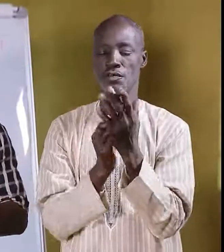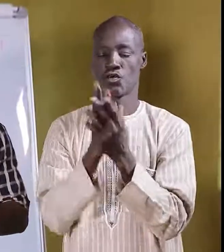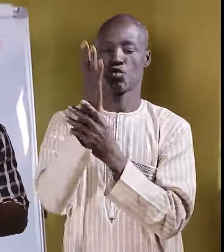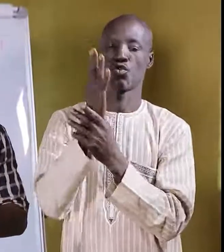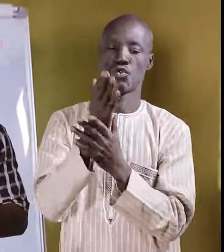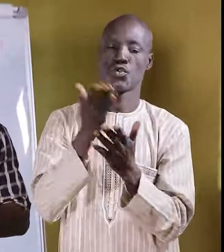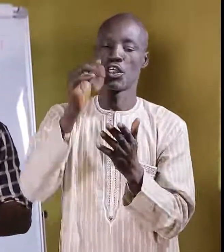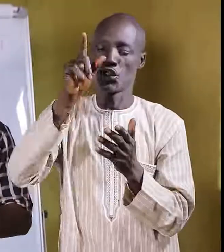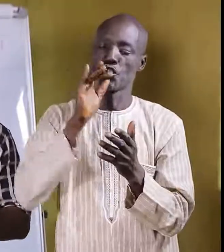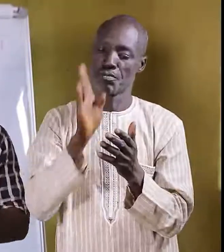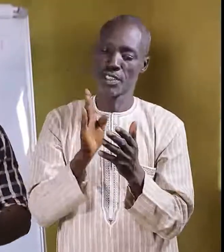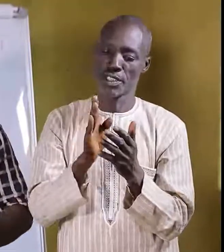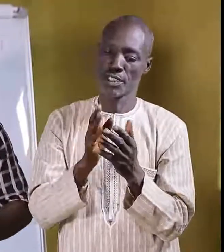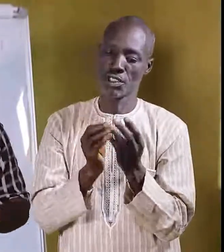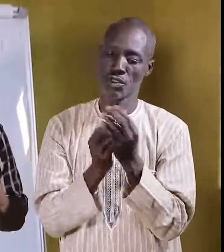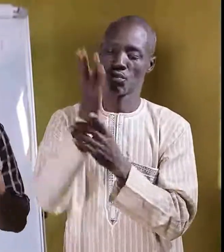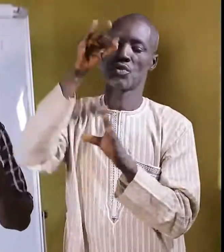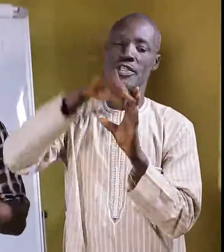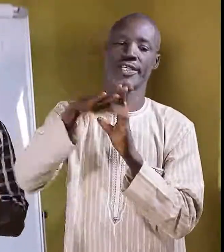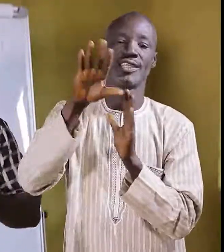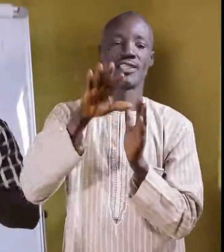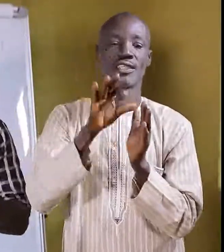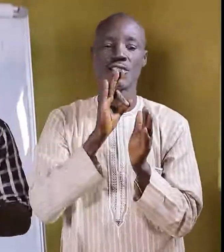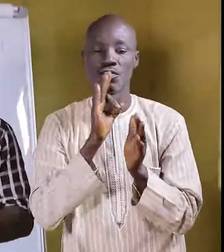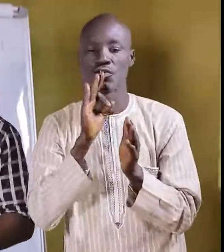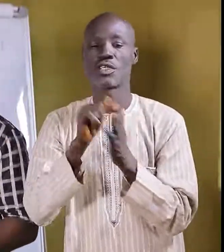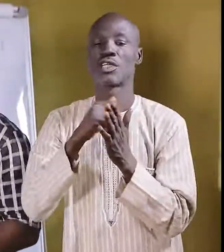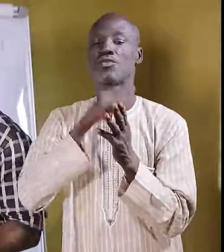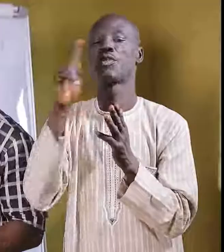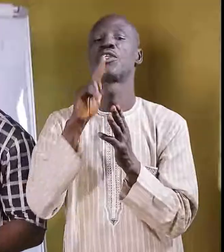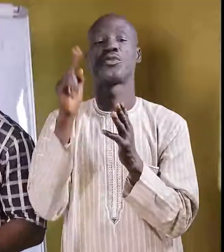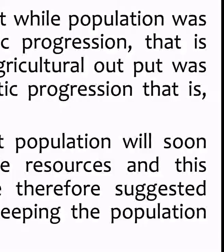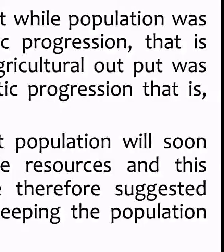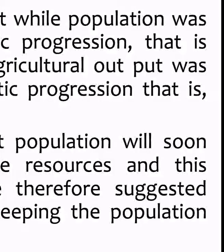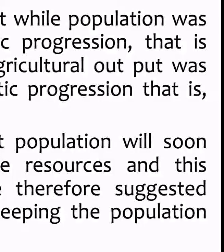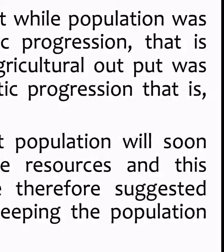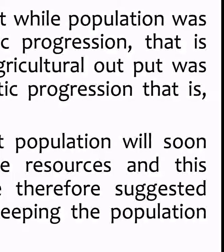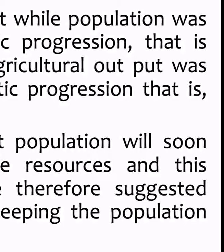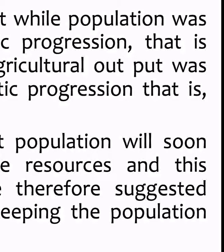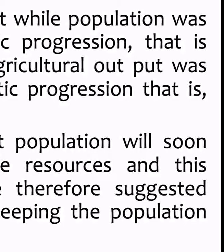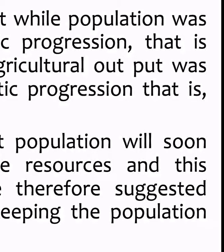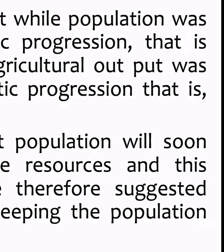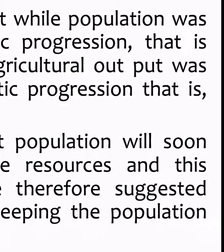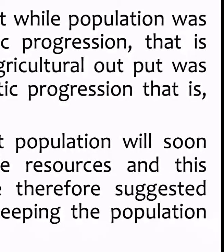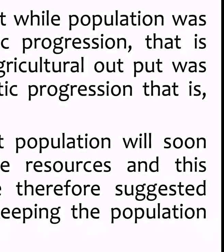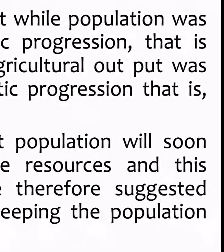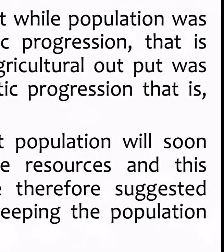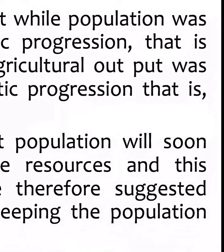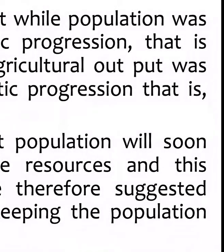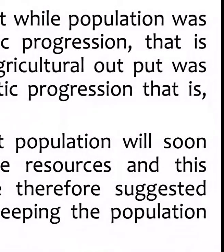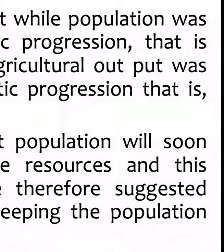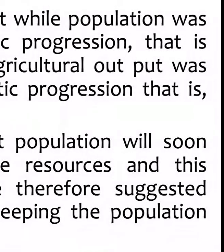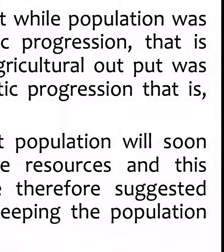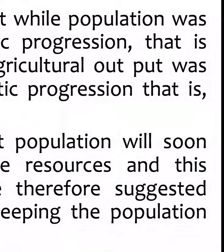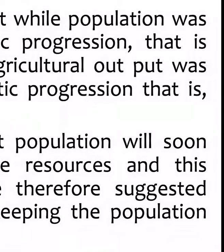there should be growth in the means that is used in sustaining the population. We say that Malthus said that